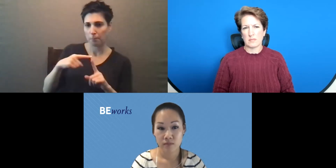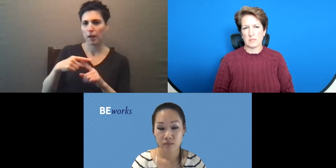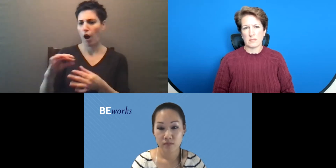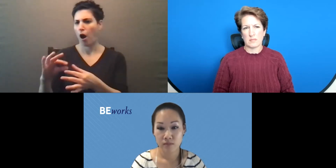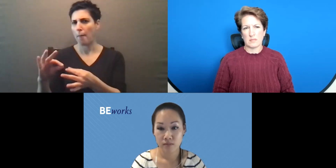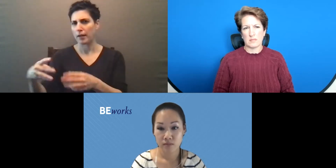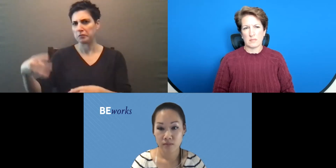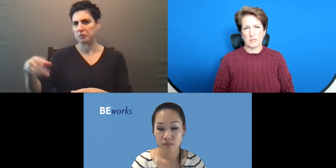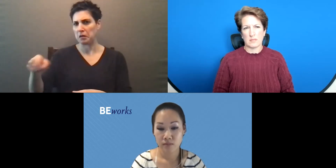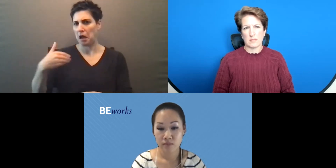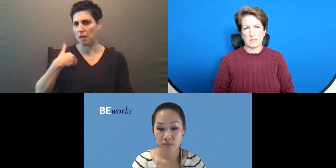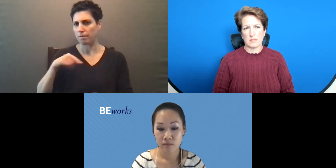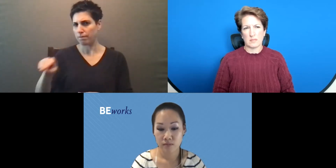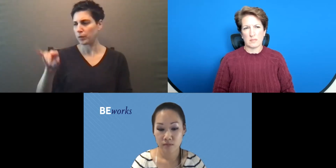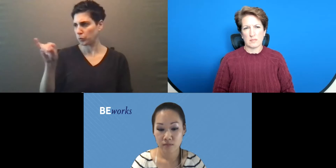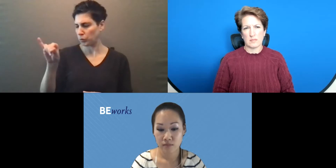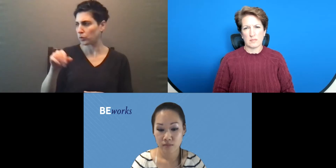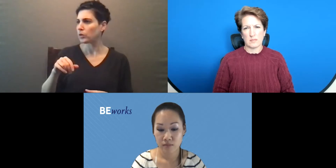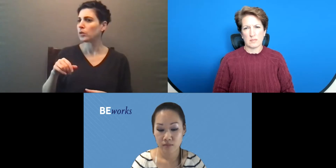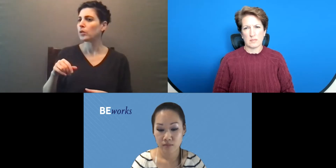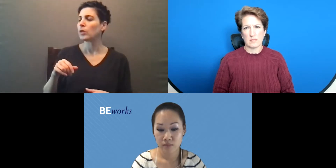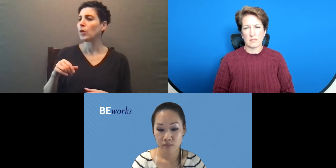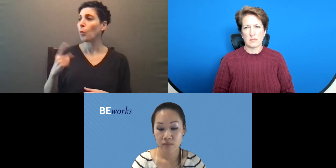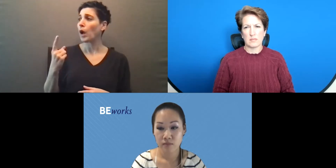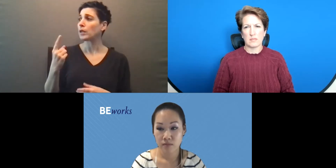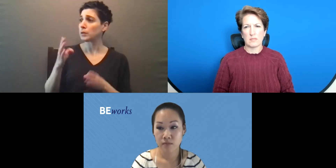was a comment from someone expressing concern